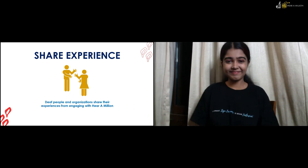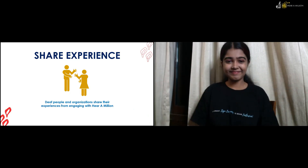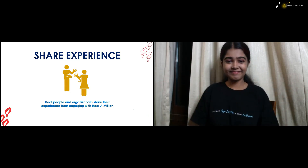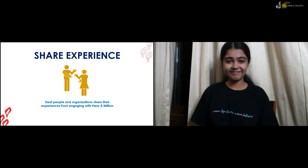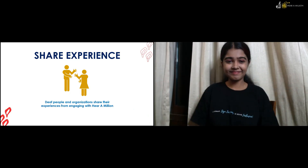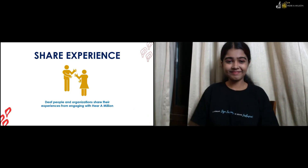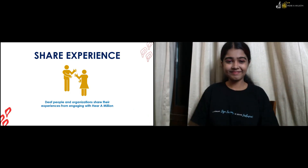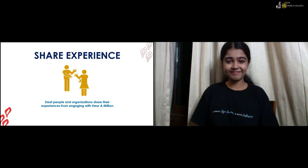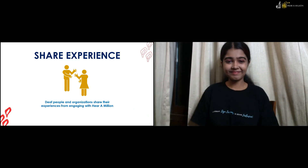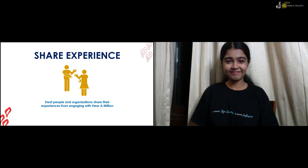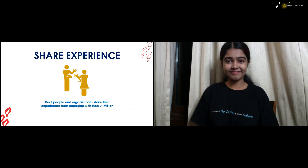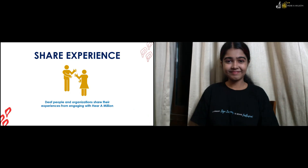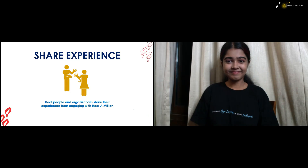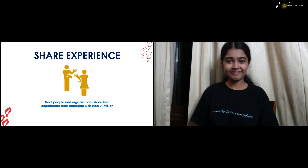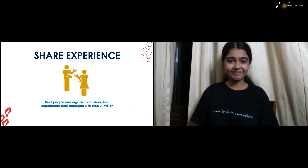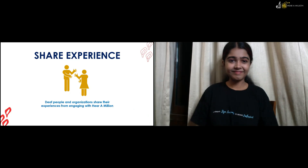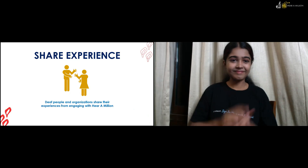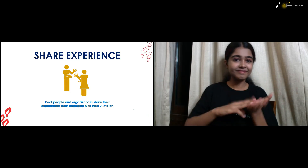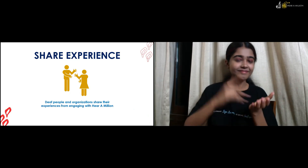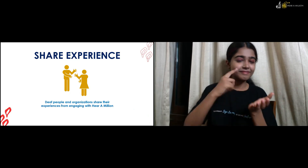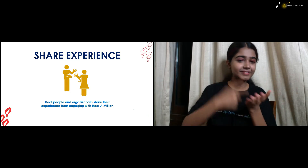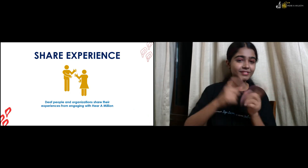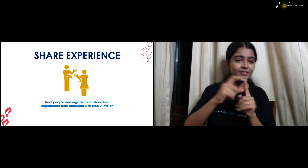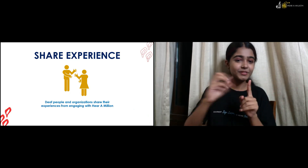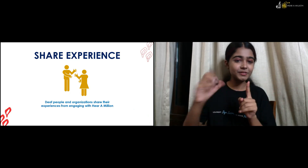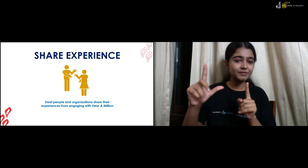with ISL campaign. Can we have Mridul, please?